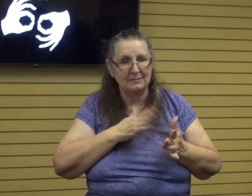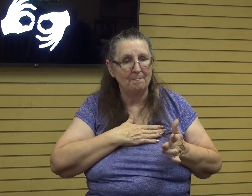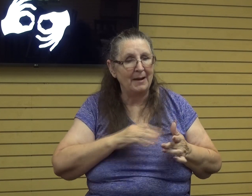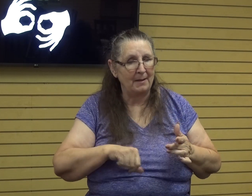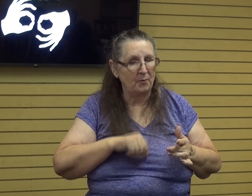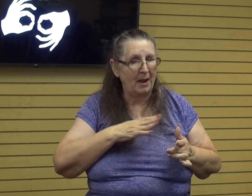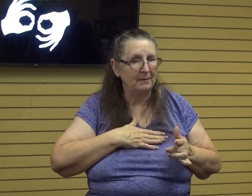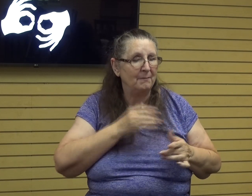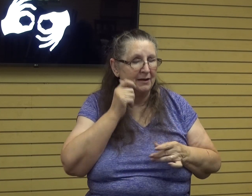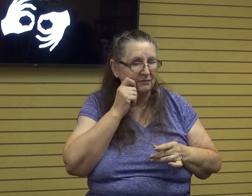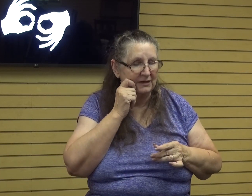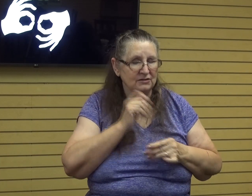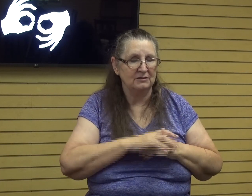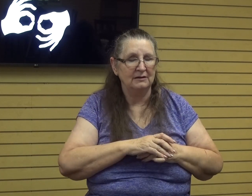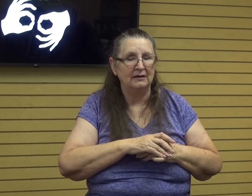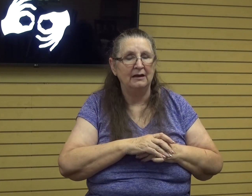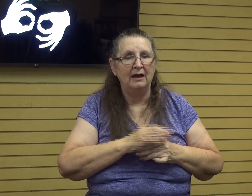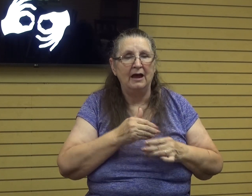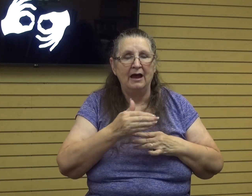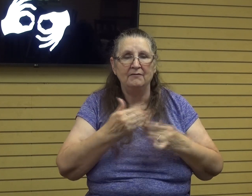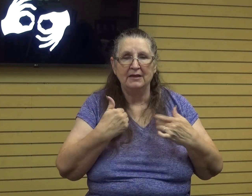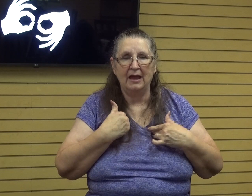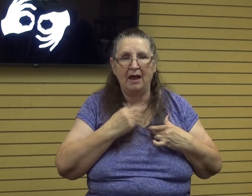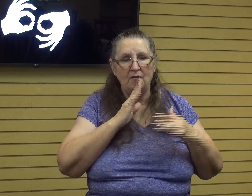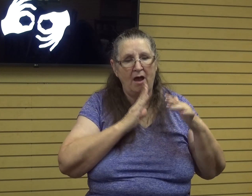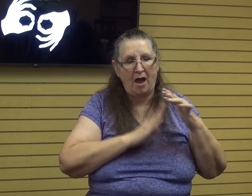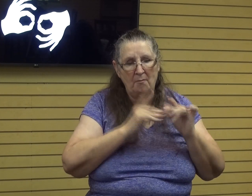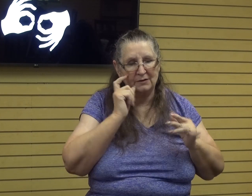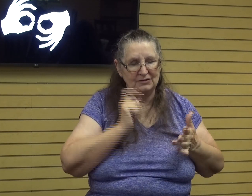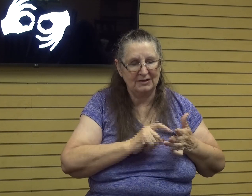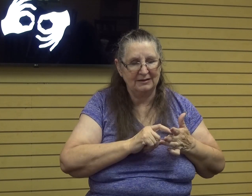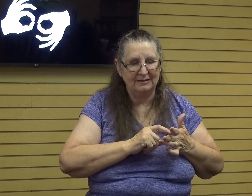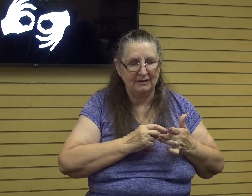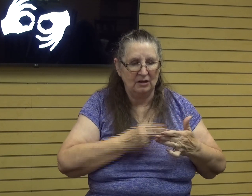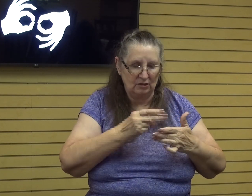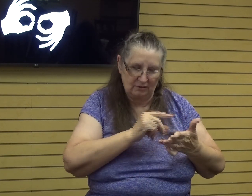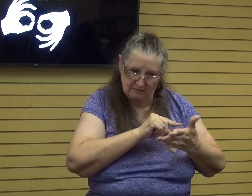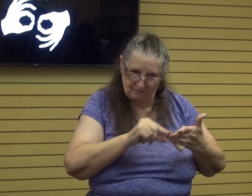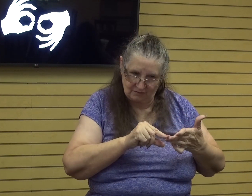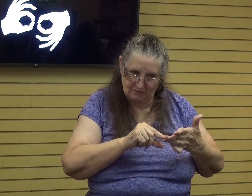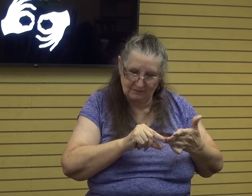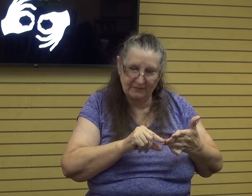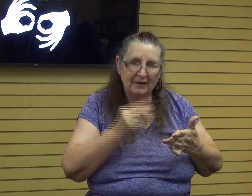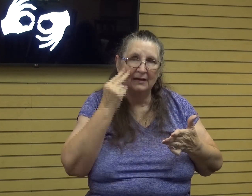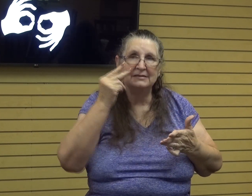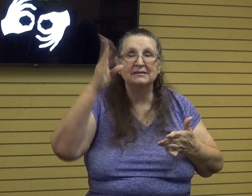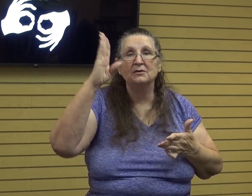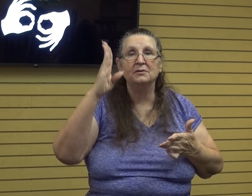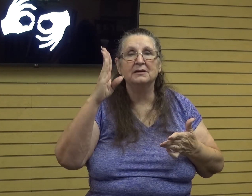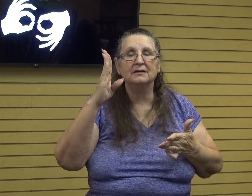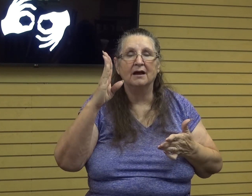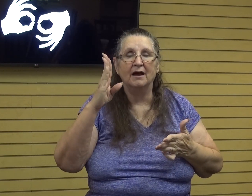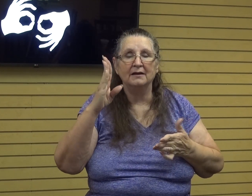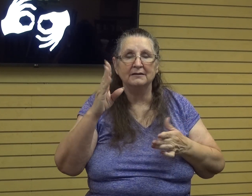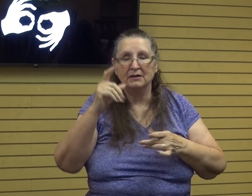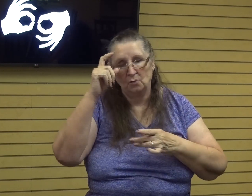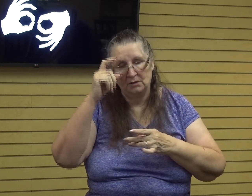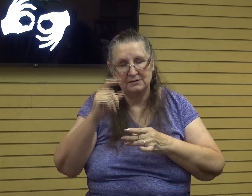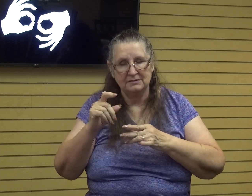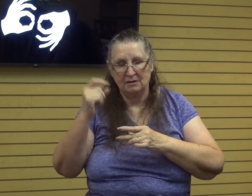But after you have your little humble check, you can look to the next verse and see what godly wisdom really looks like and how to